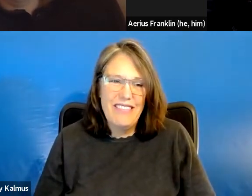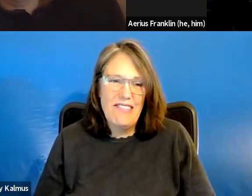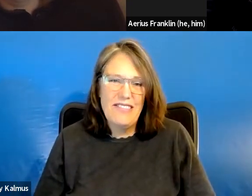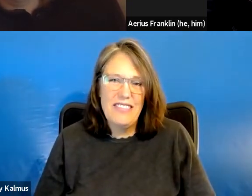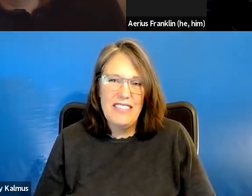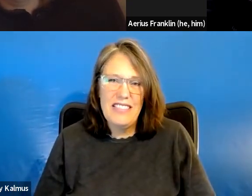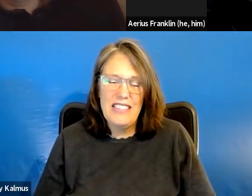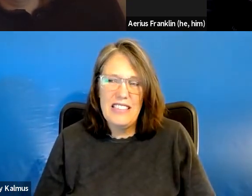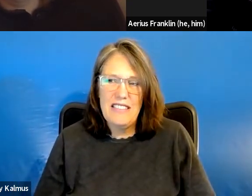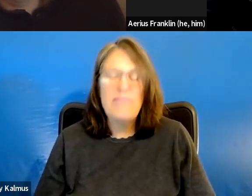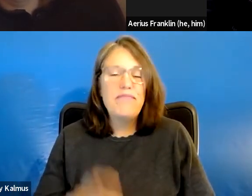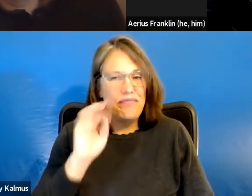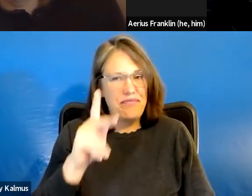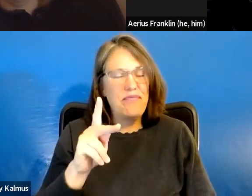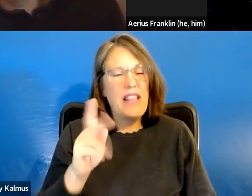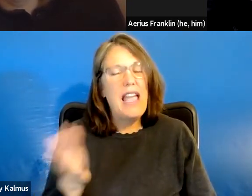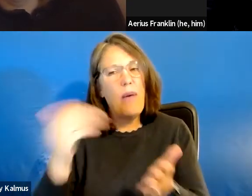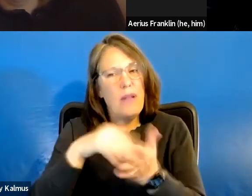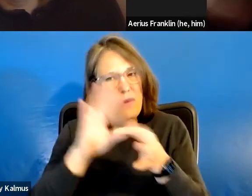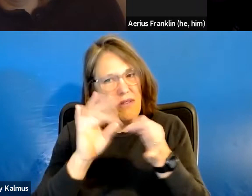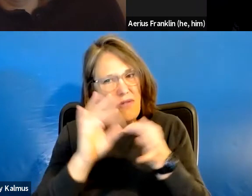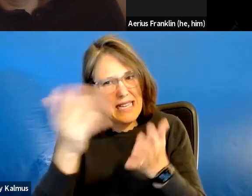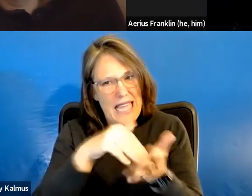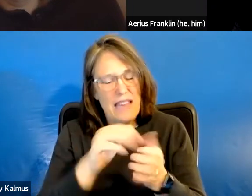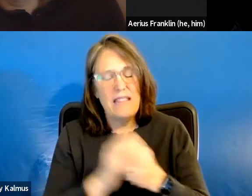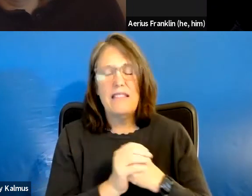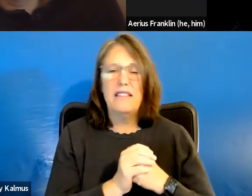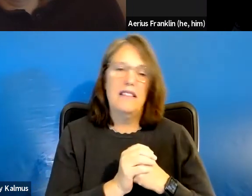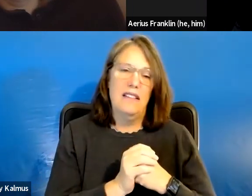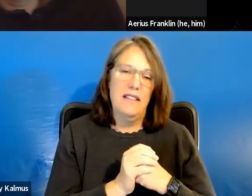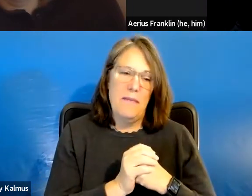All right, let me rephrase this again.